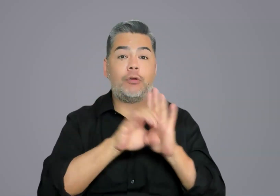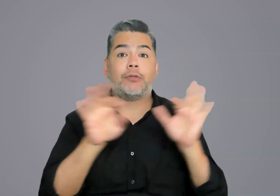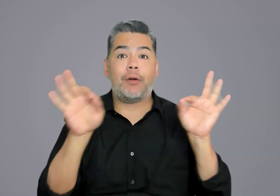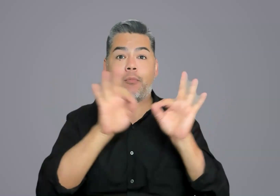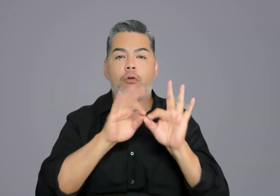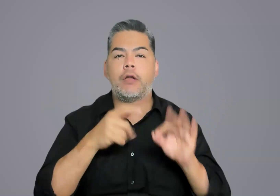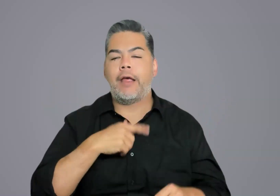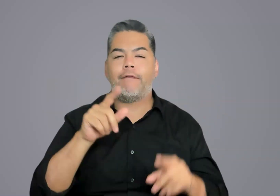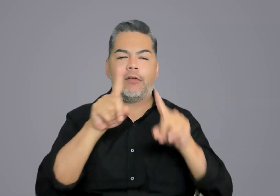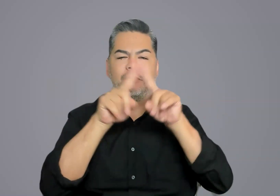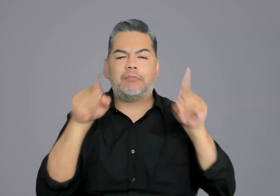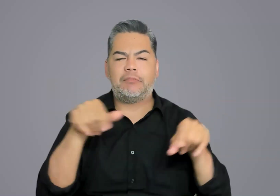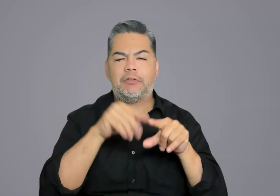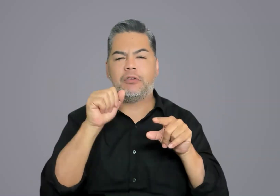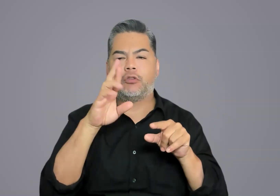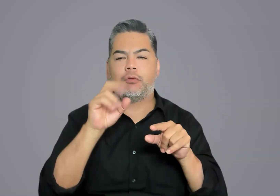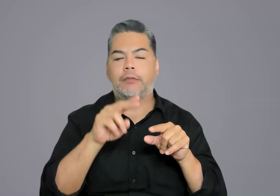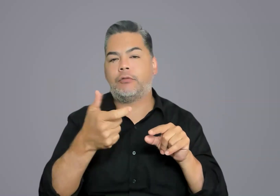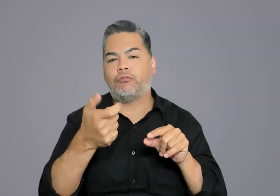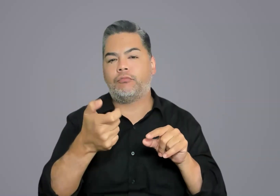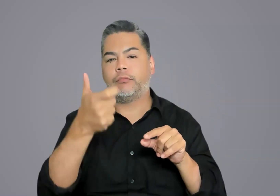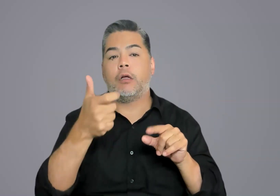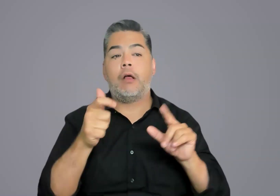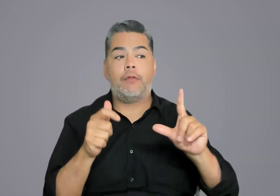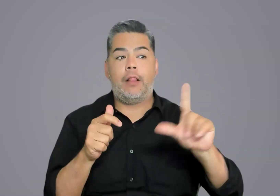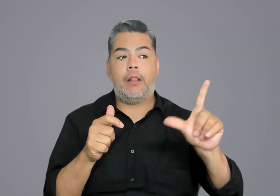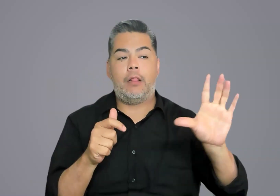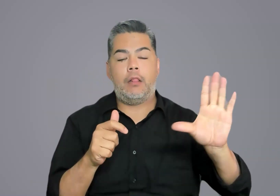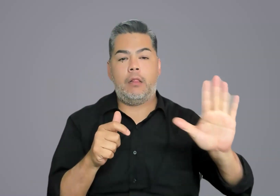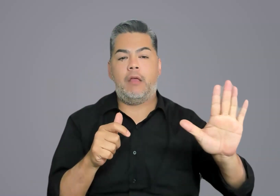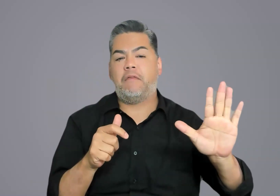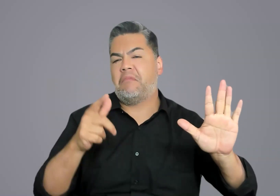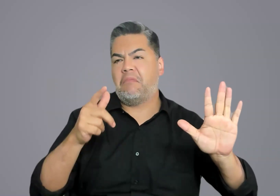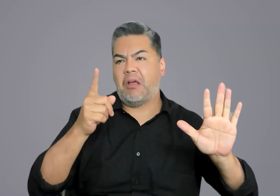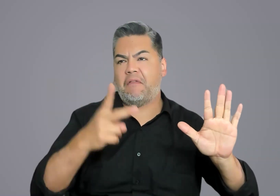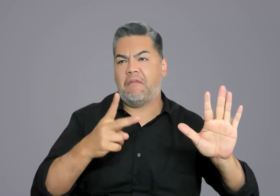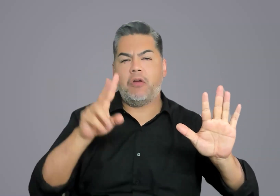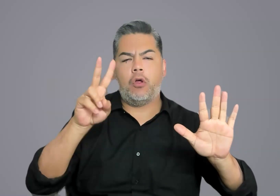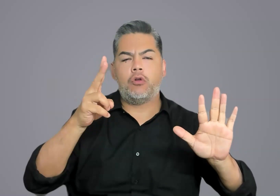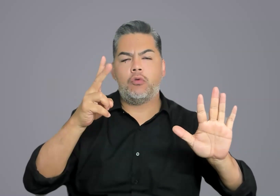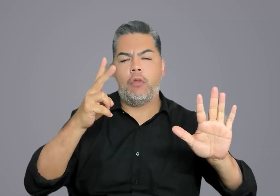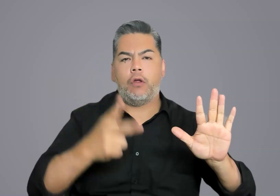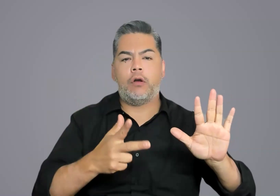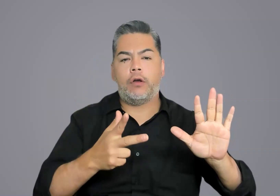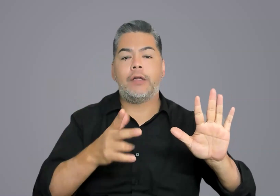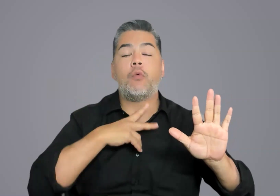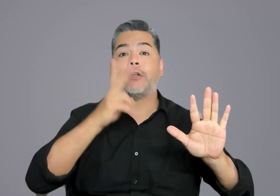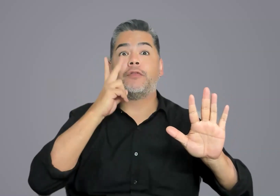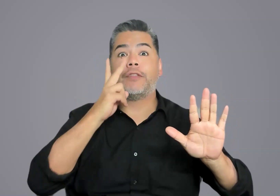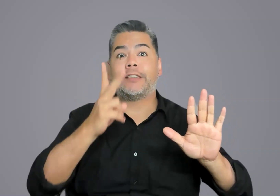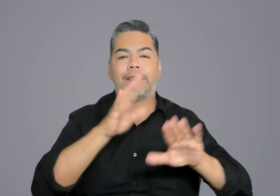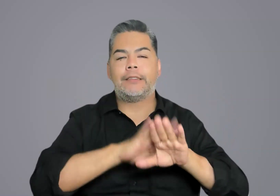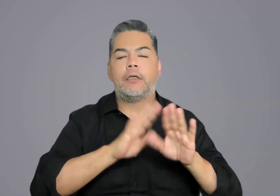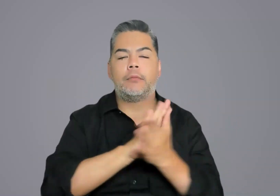the website up in a web browser. The left, approximately half to two-thirds, is showing what's visually seen on the page, the